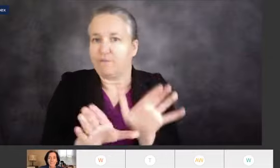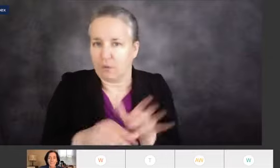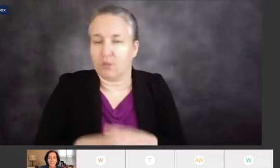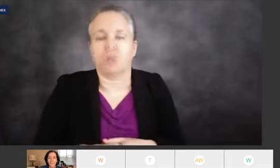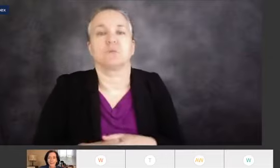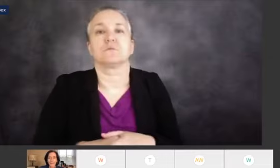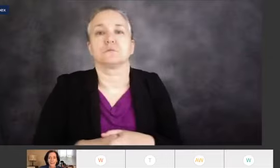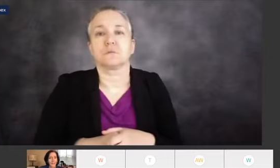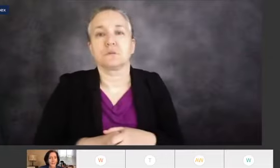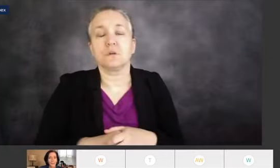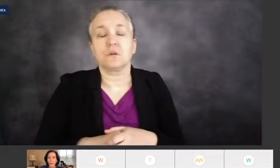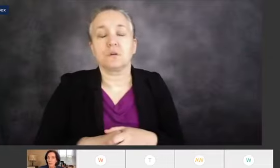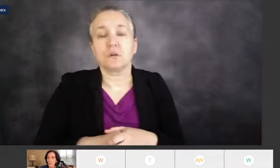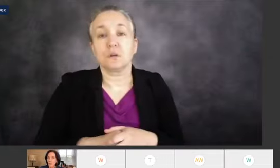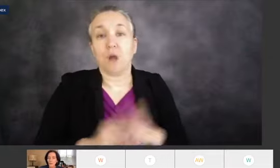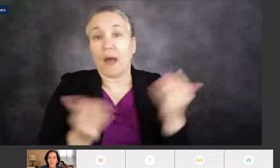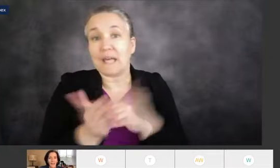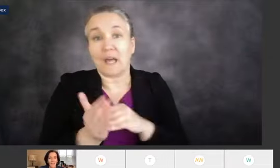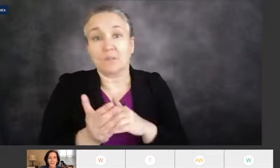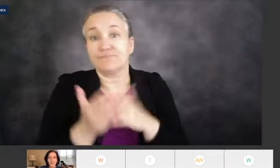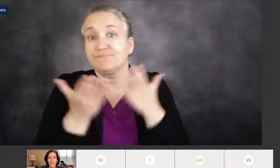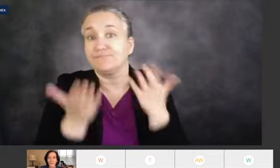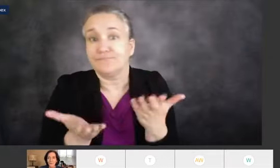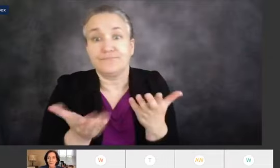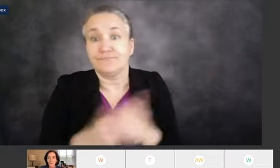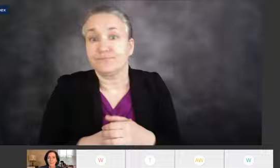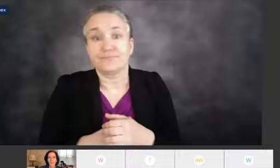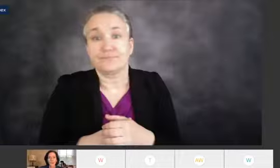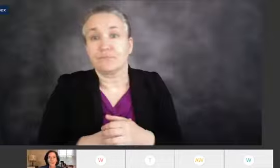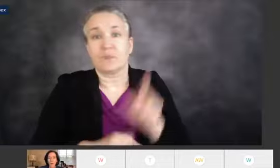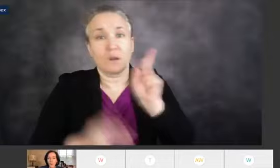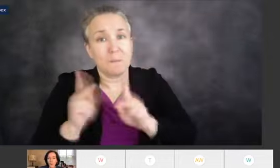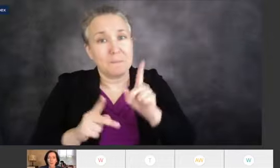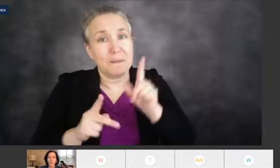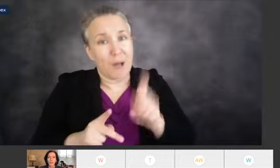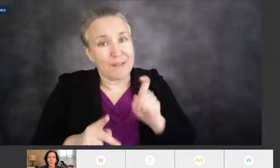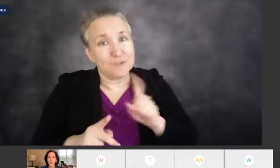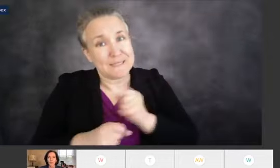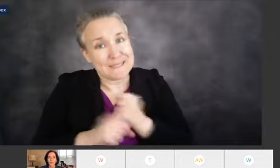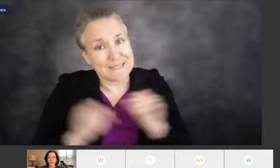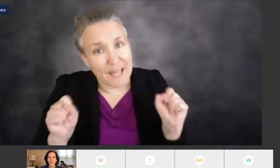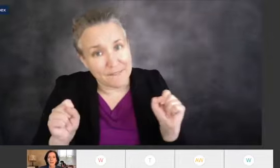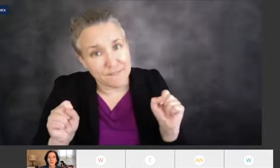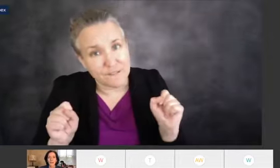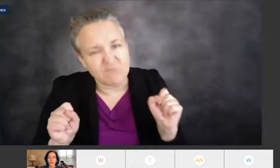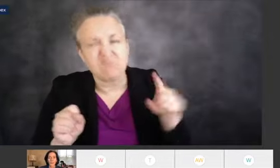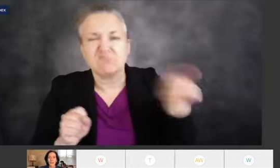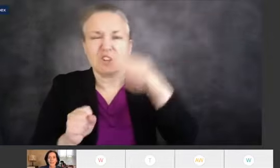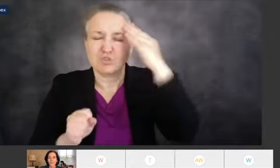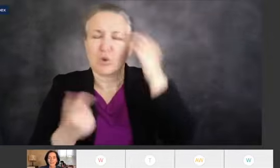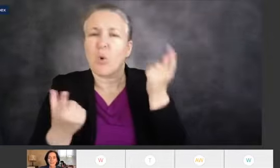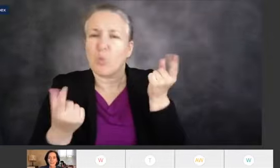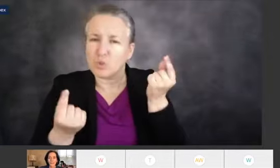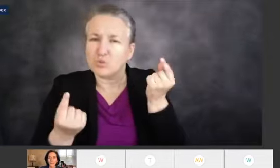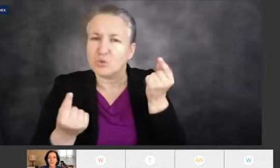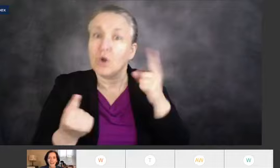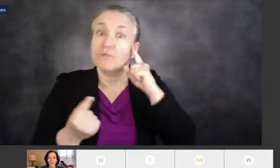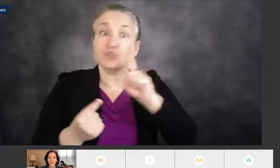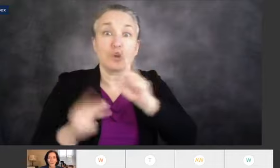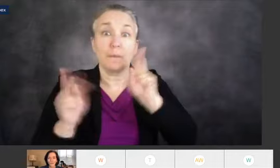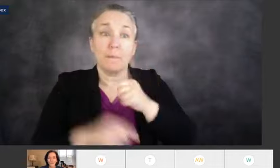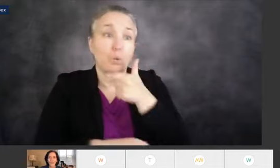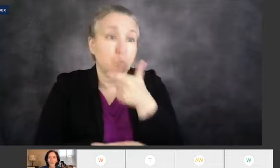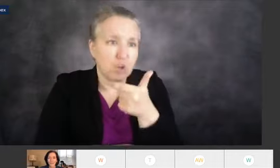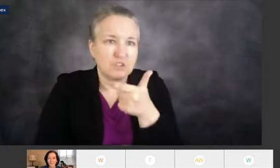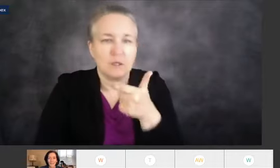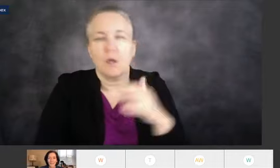And again, people just have to be safe. They know what to do. I'm sure that everyone listening to me can recite